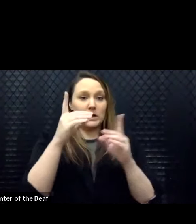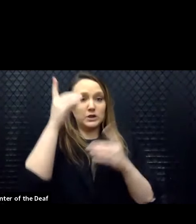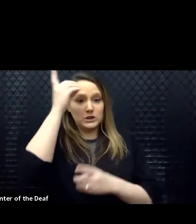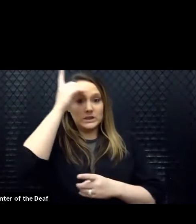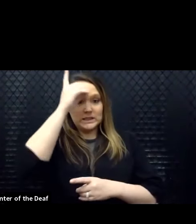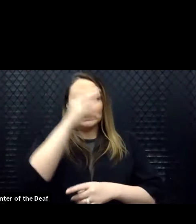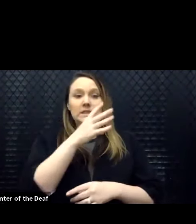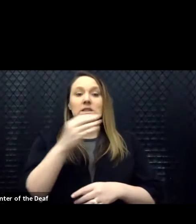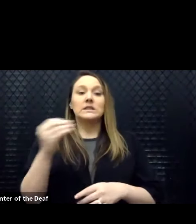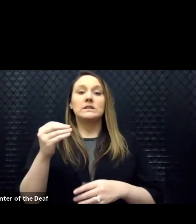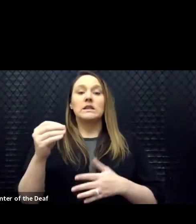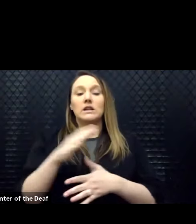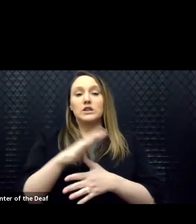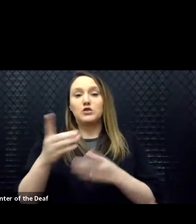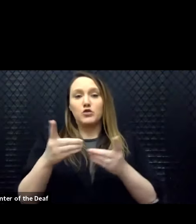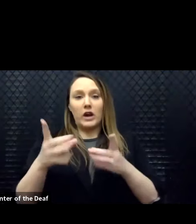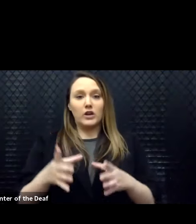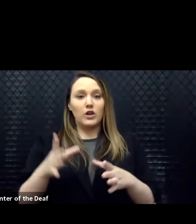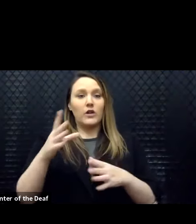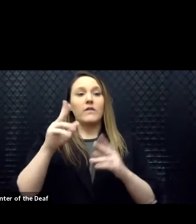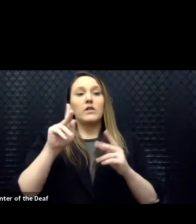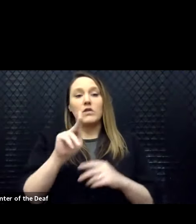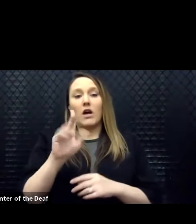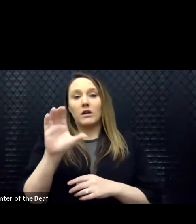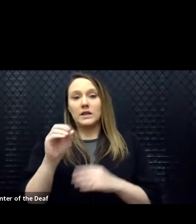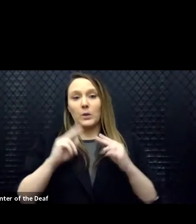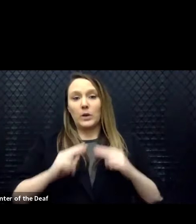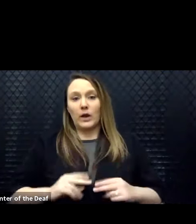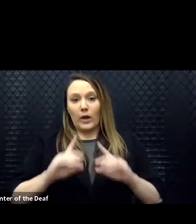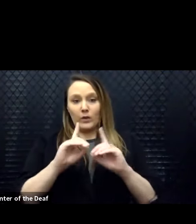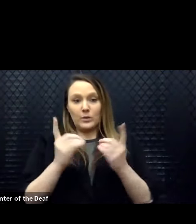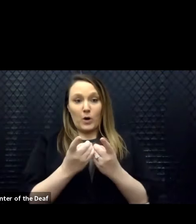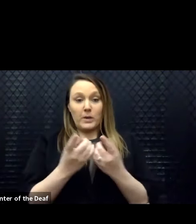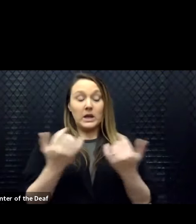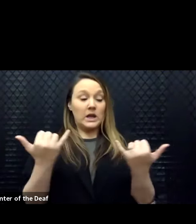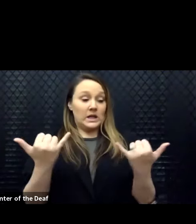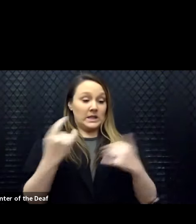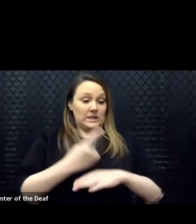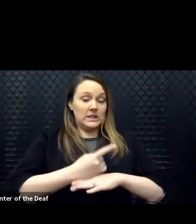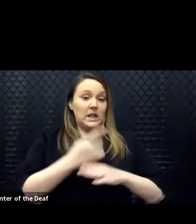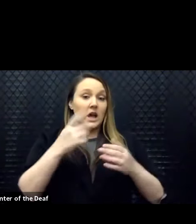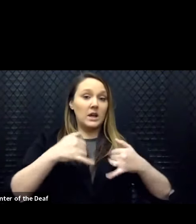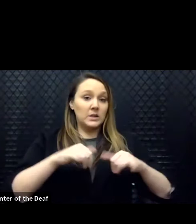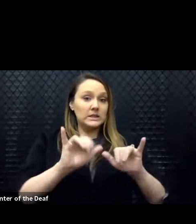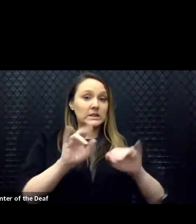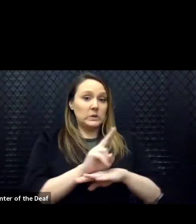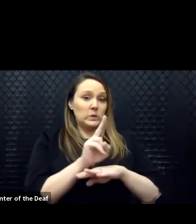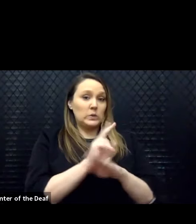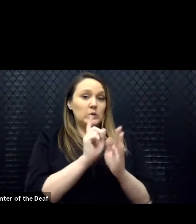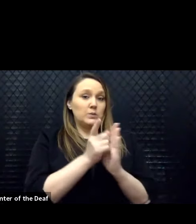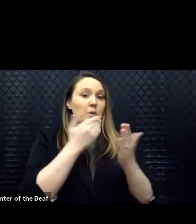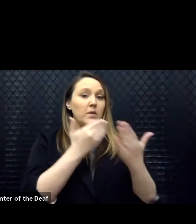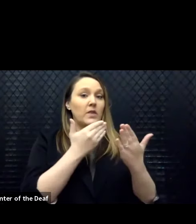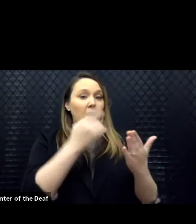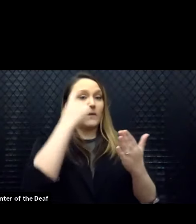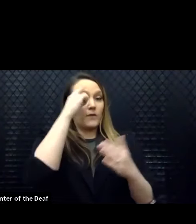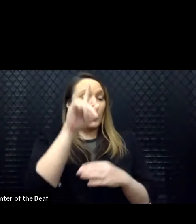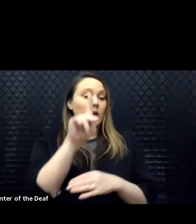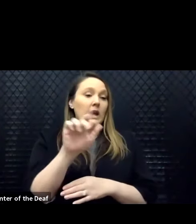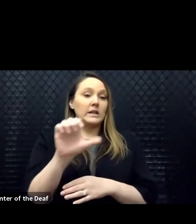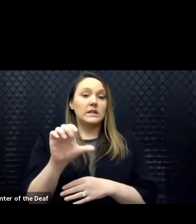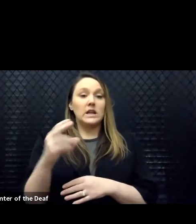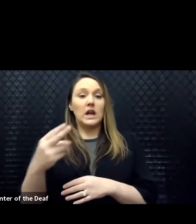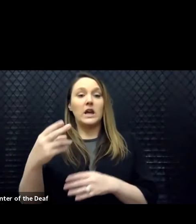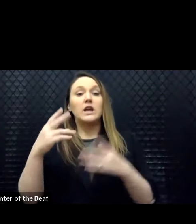Department. Today, we are continuing to use our moment of gratitude to thank team members of the KCHD team and our community